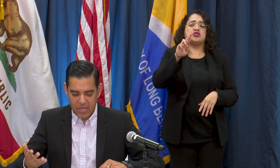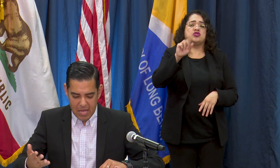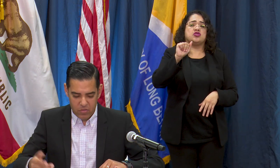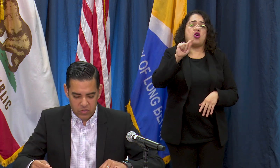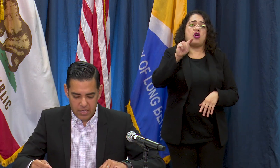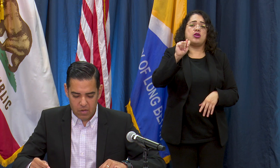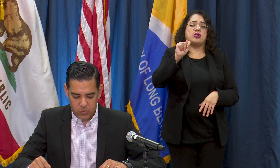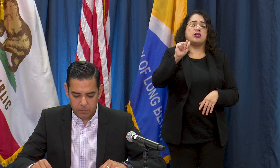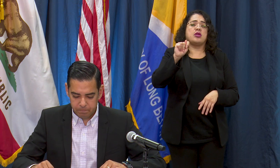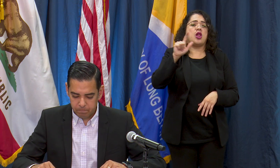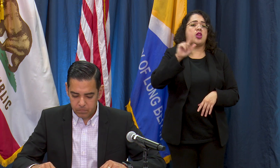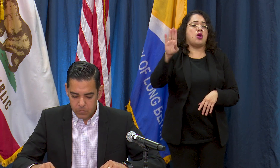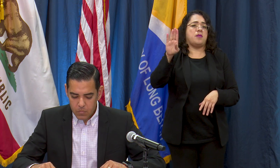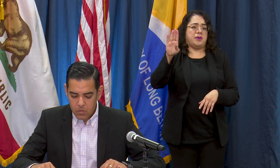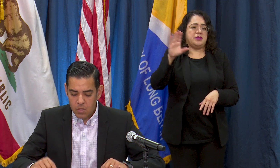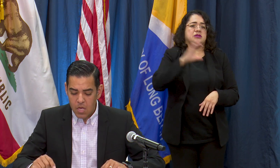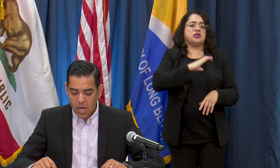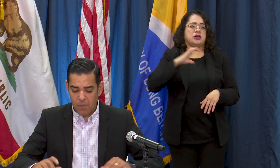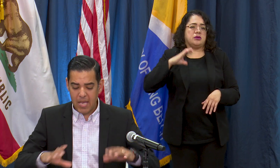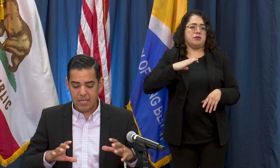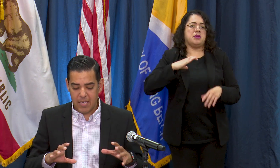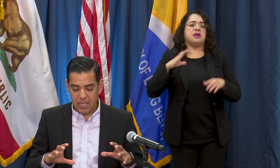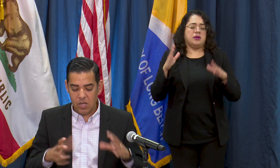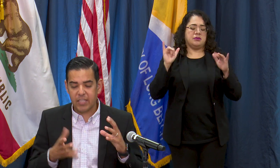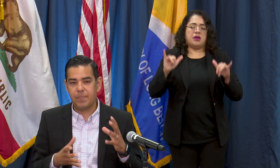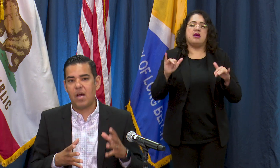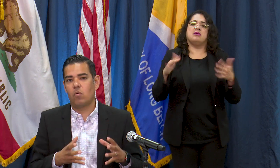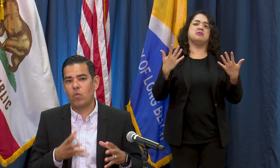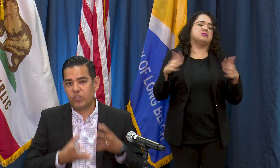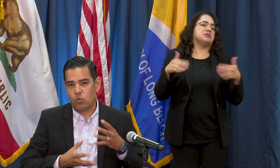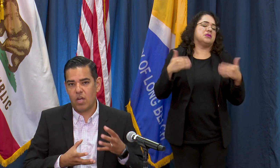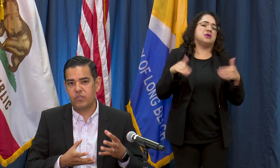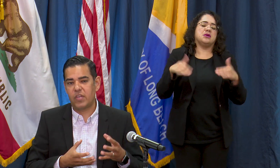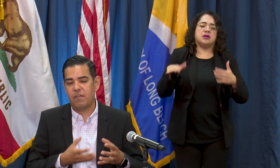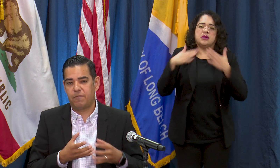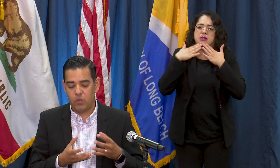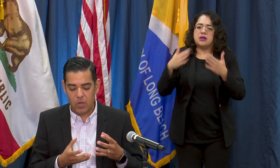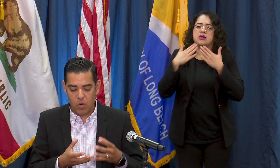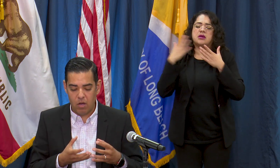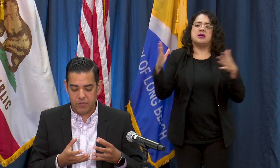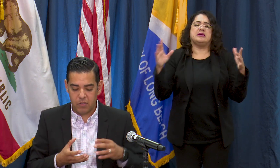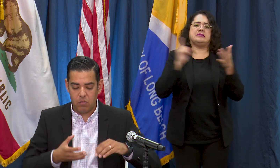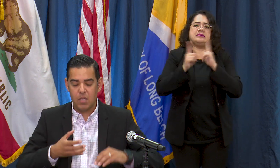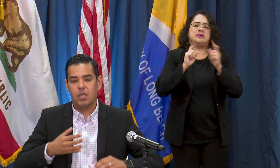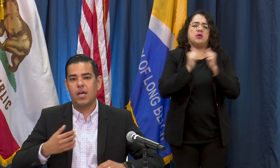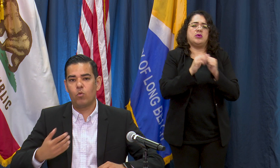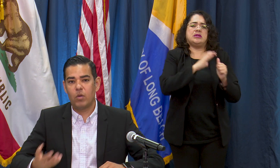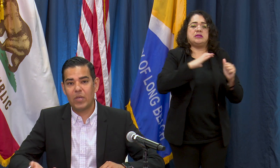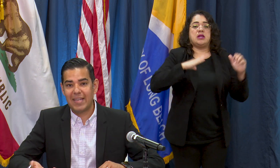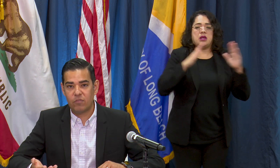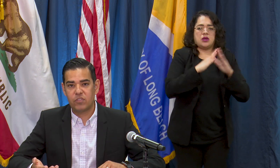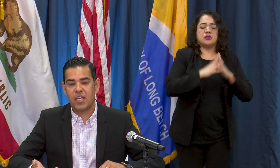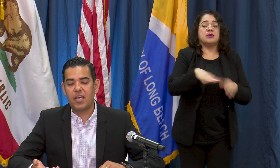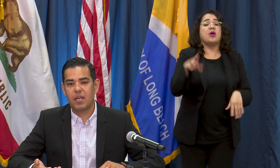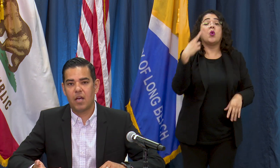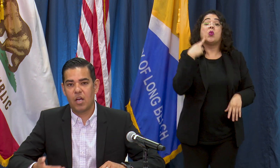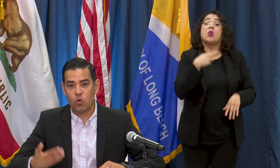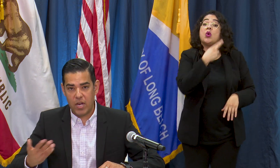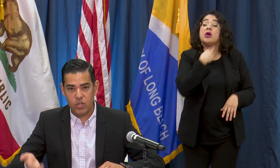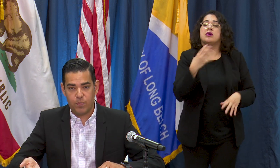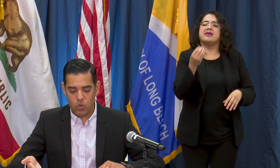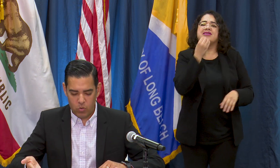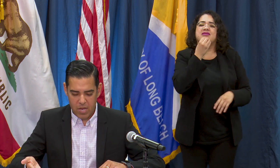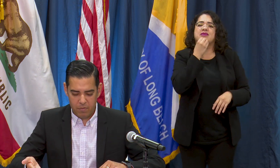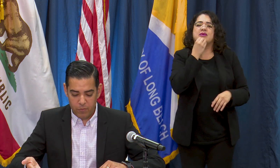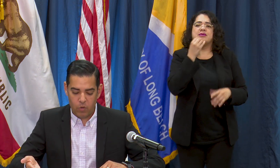group, and the city council. And in talking about restaurants and food, I want to also, we announced today a